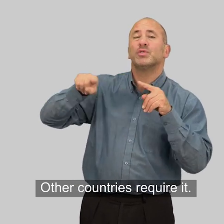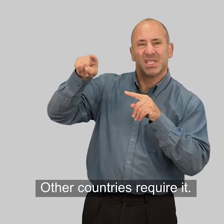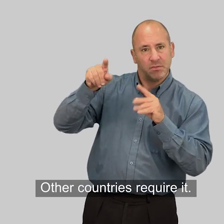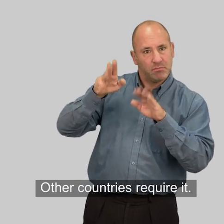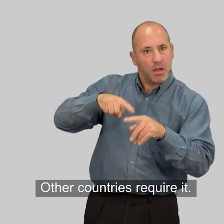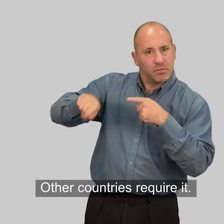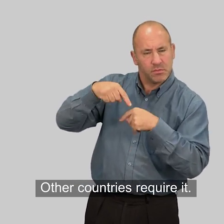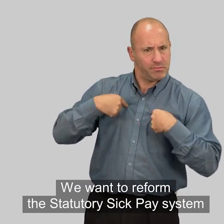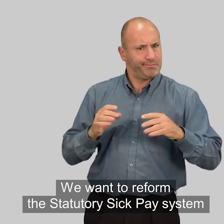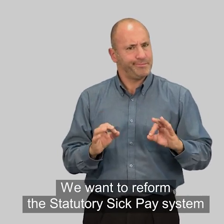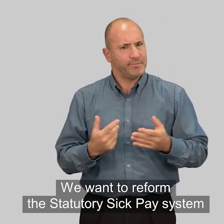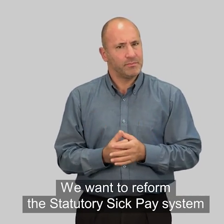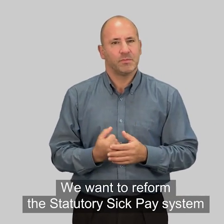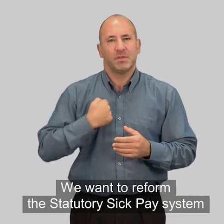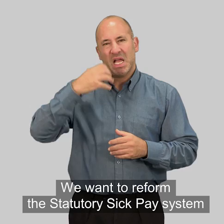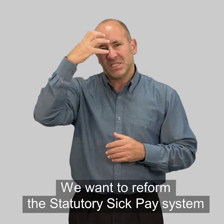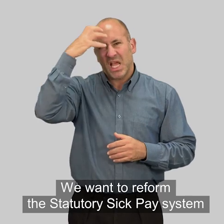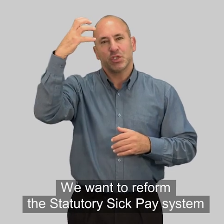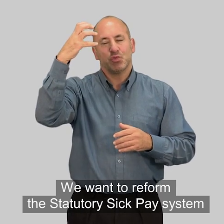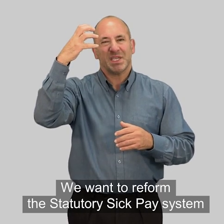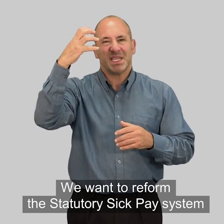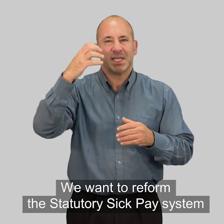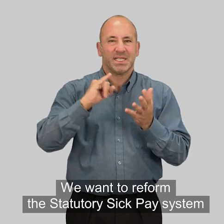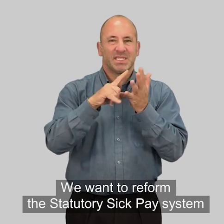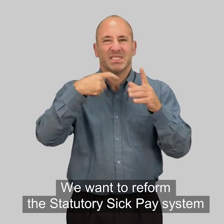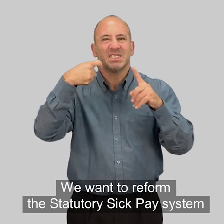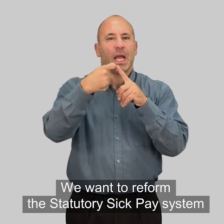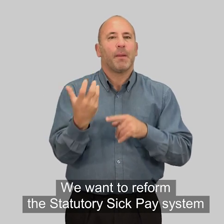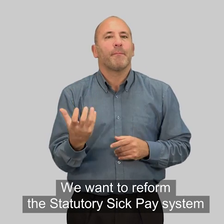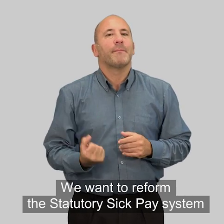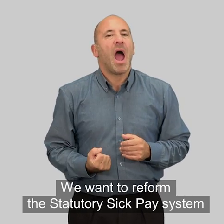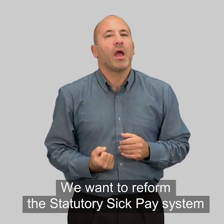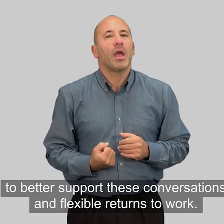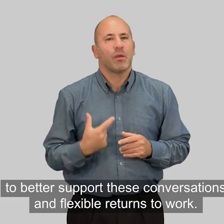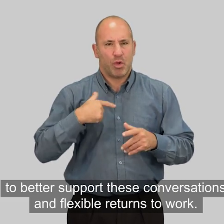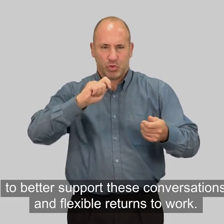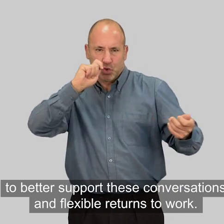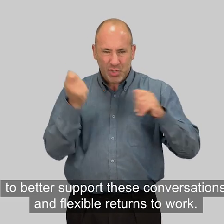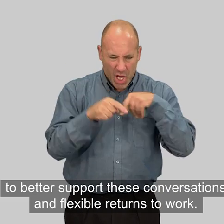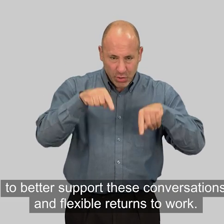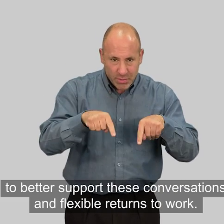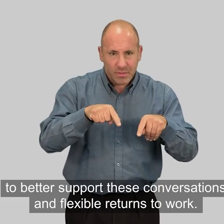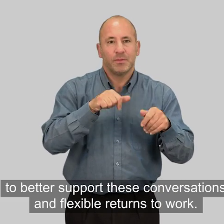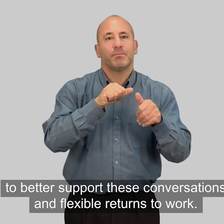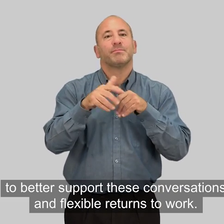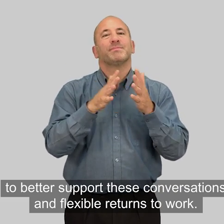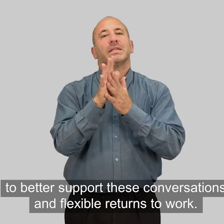to reform the statutory sick pay system to better support these conversations and flexible returns to work.